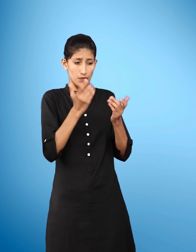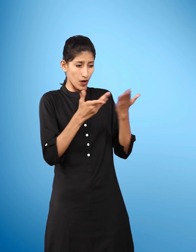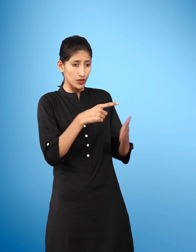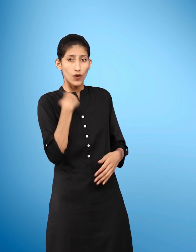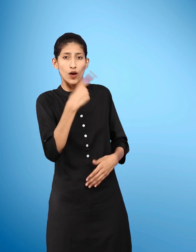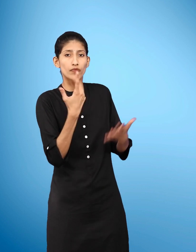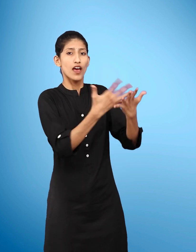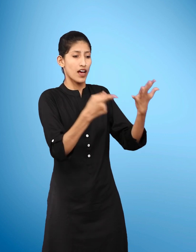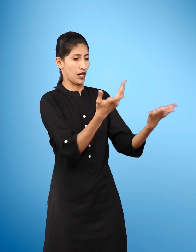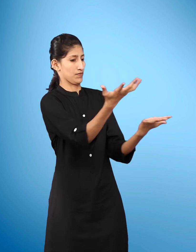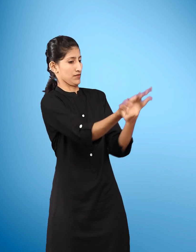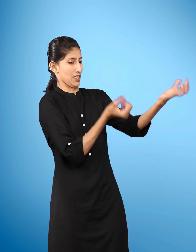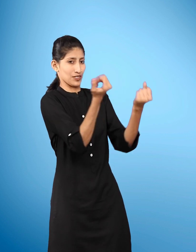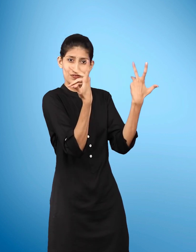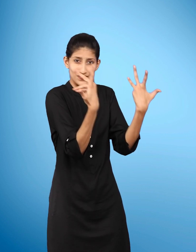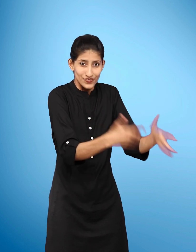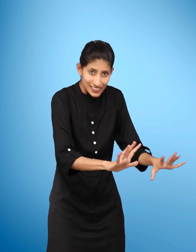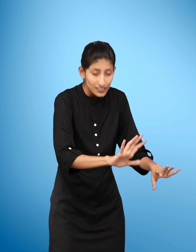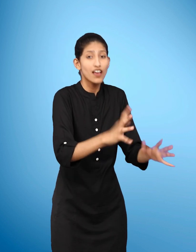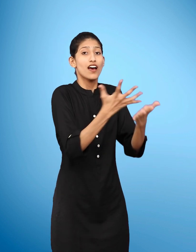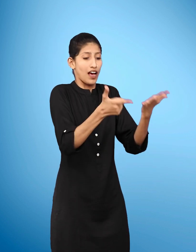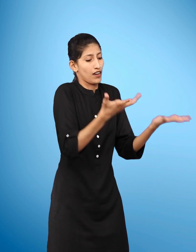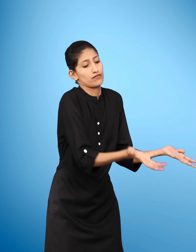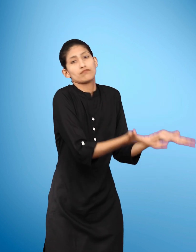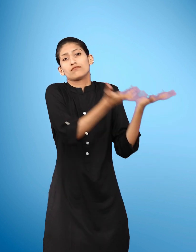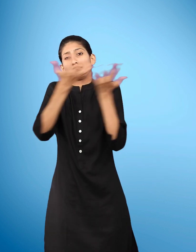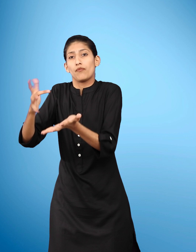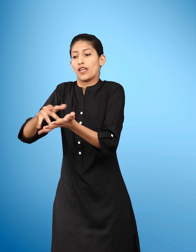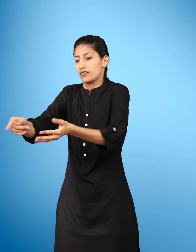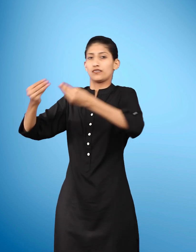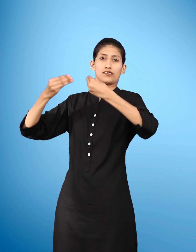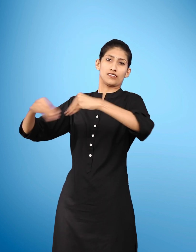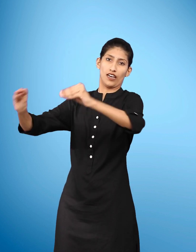The men who spread out their wares came in buses and trucks